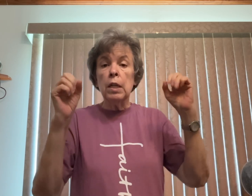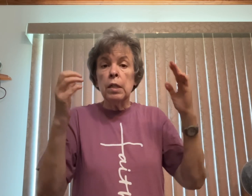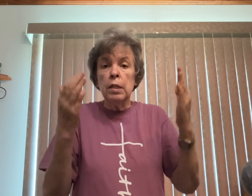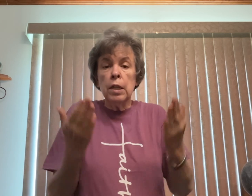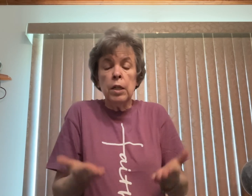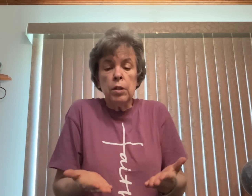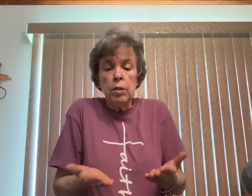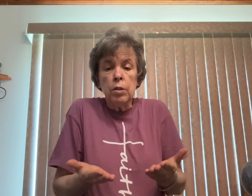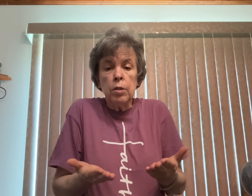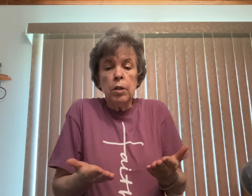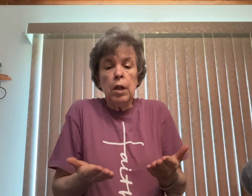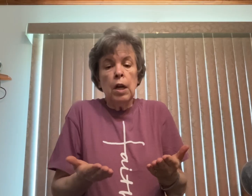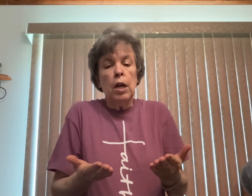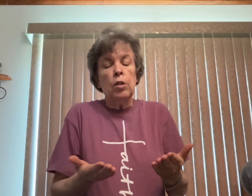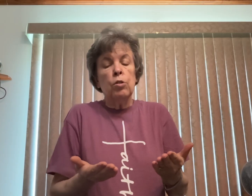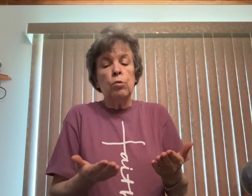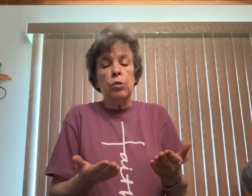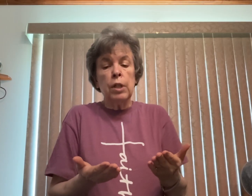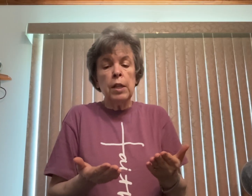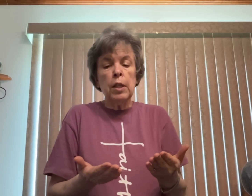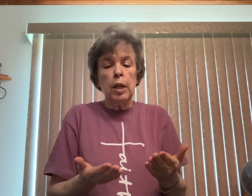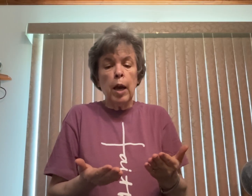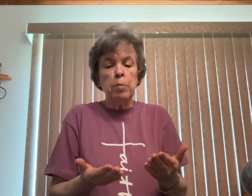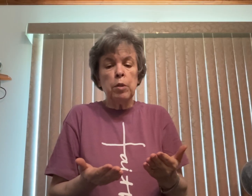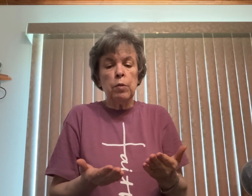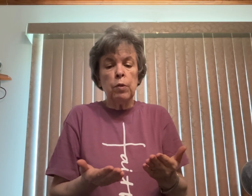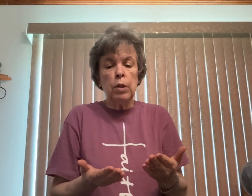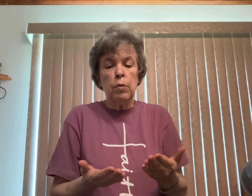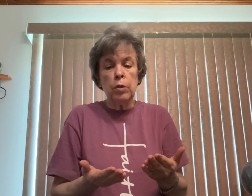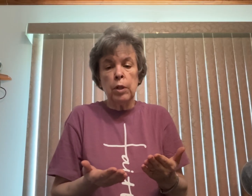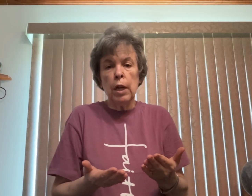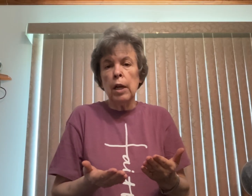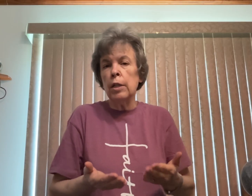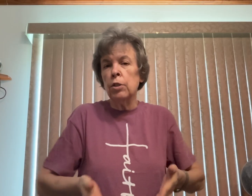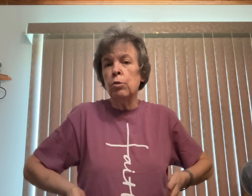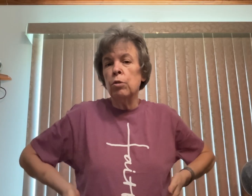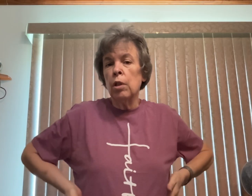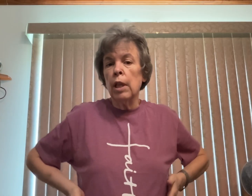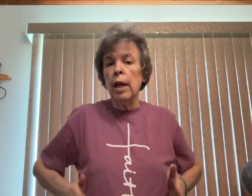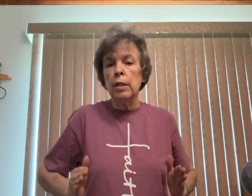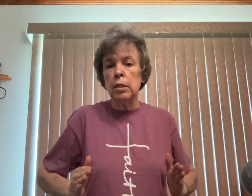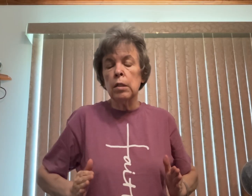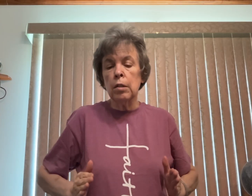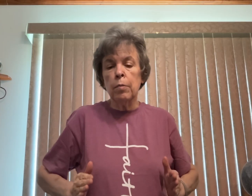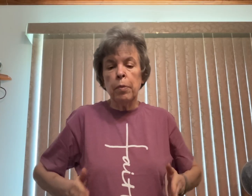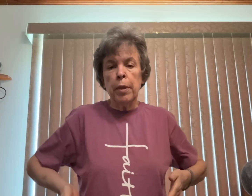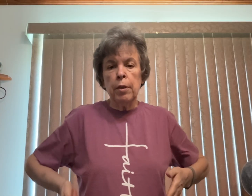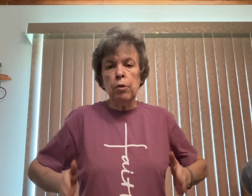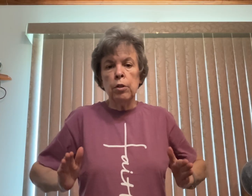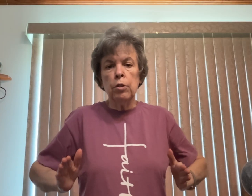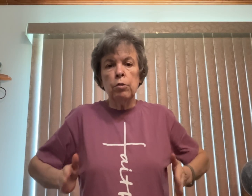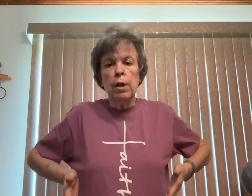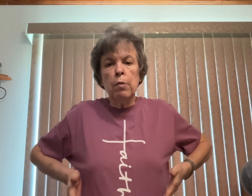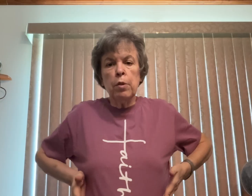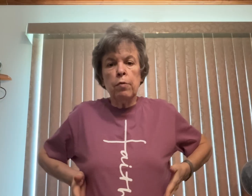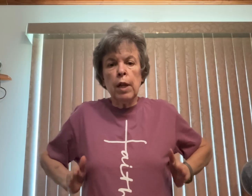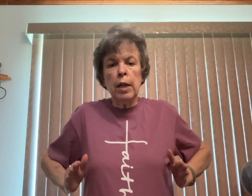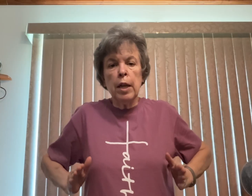is here to set the captives free. For set, I'd use let. You can do that with flat hands or